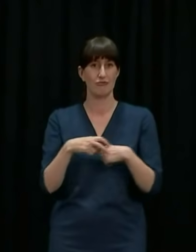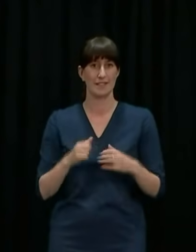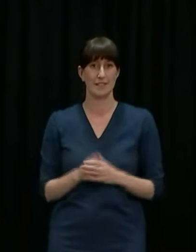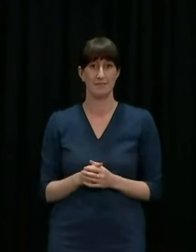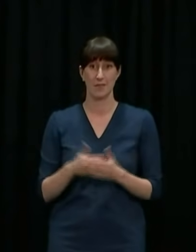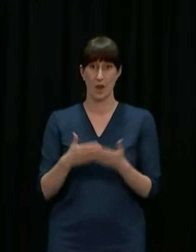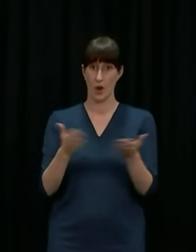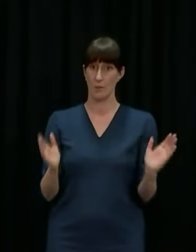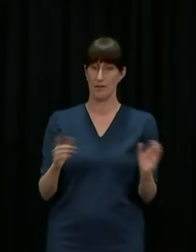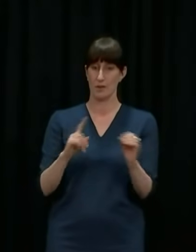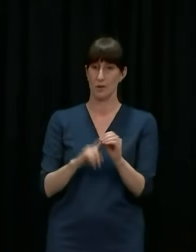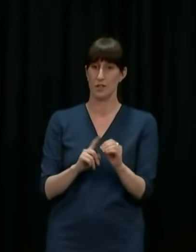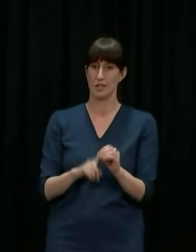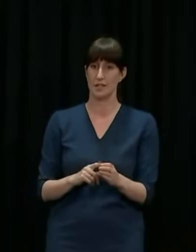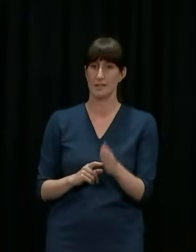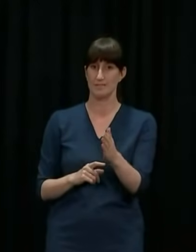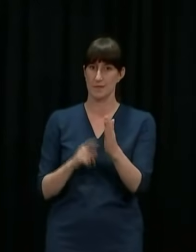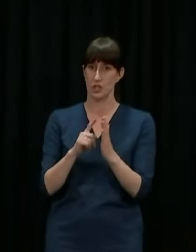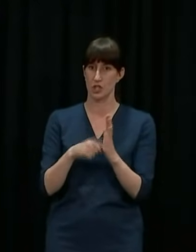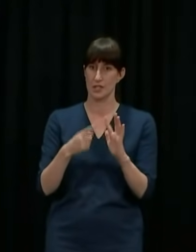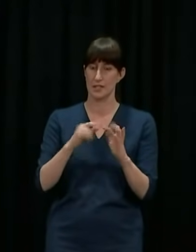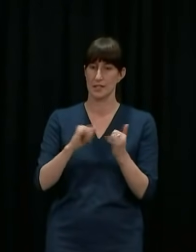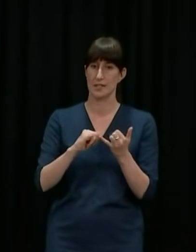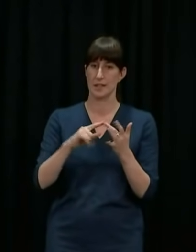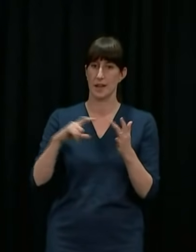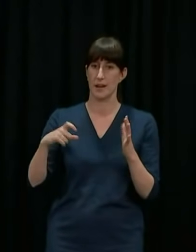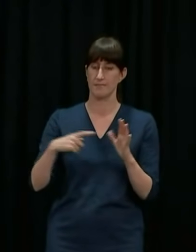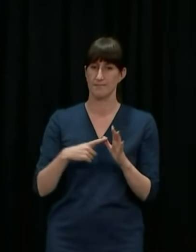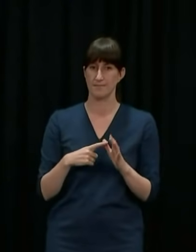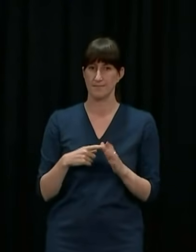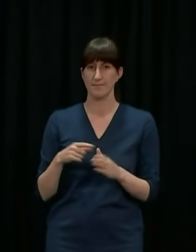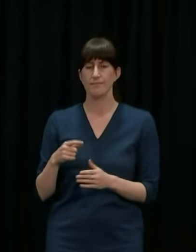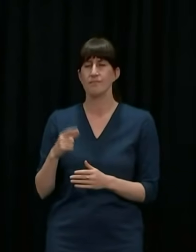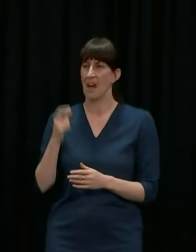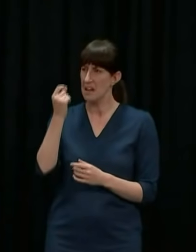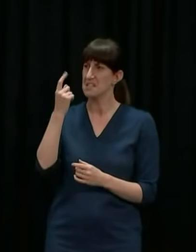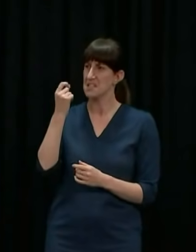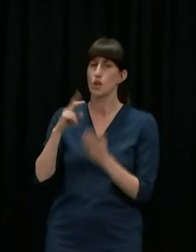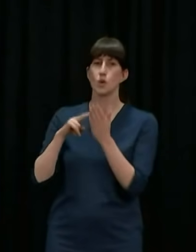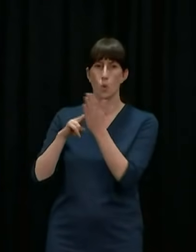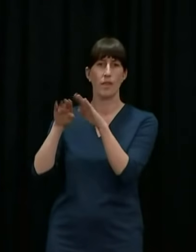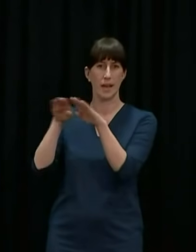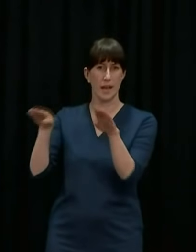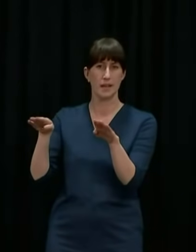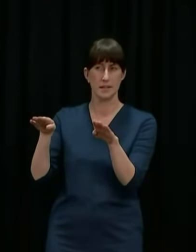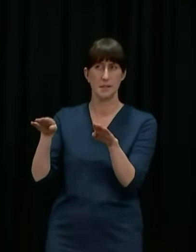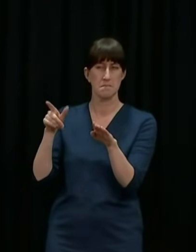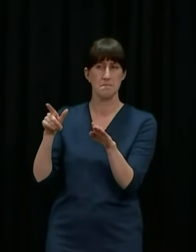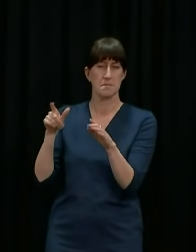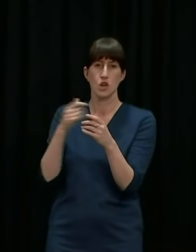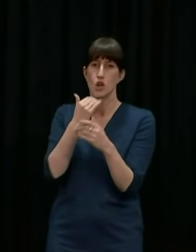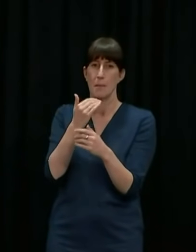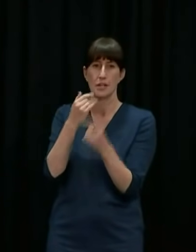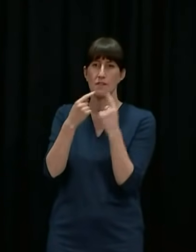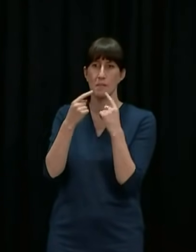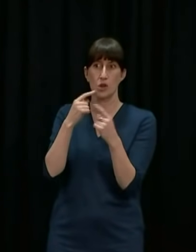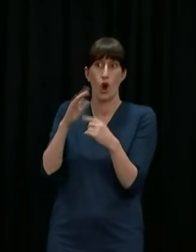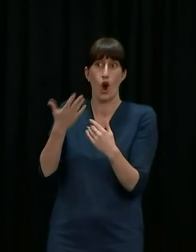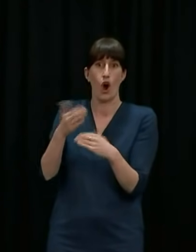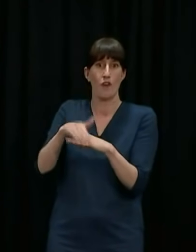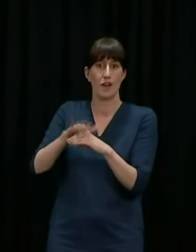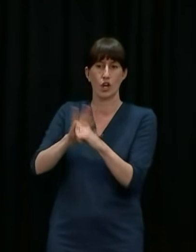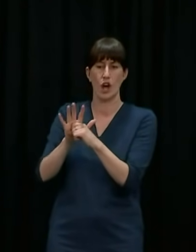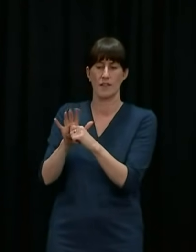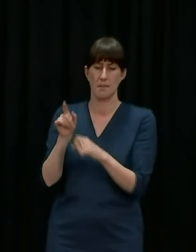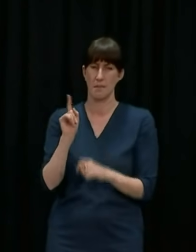days. And I'll open up Jessica. Minister, I think we understand why Northland needs to remain at level 3 with the information being hard to get, but what's the justification for